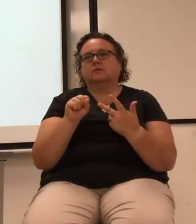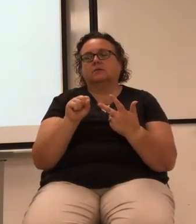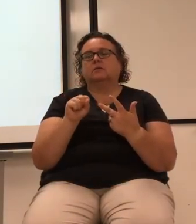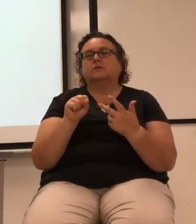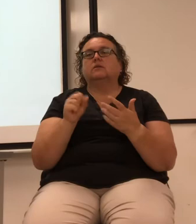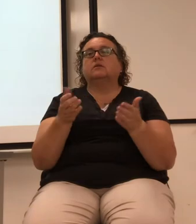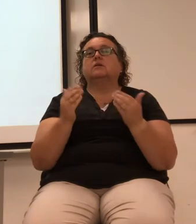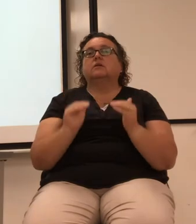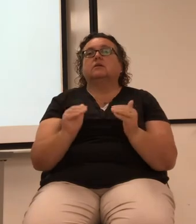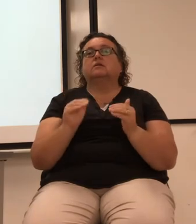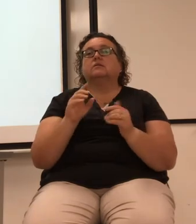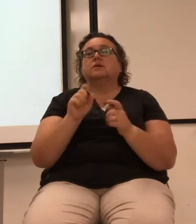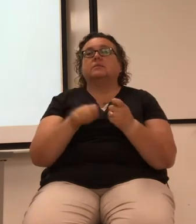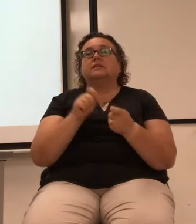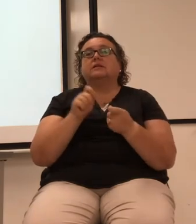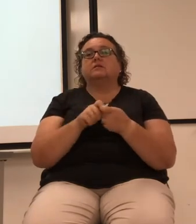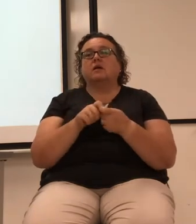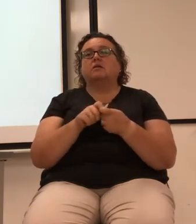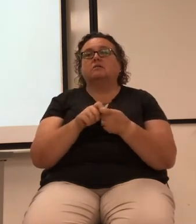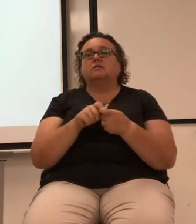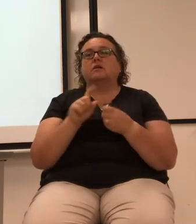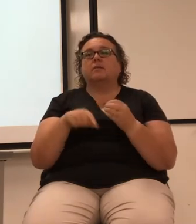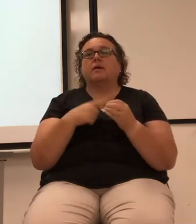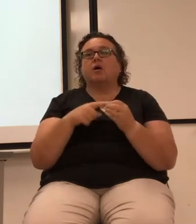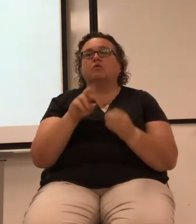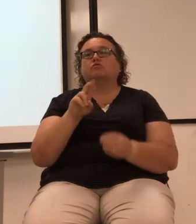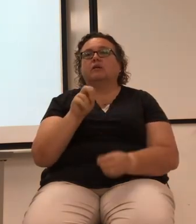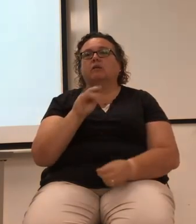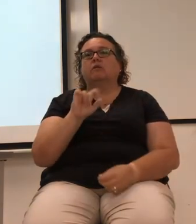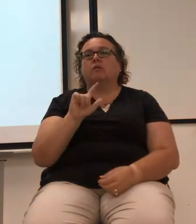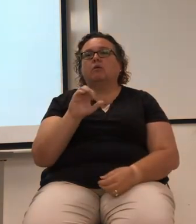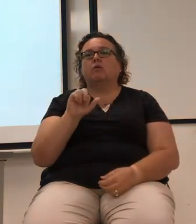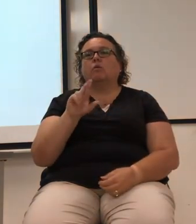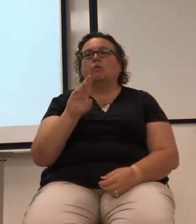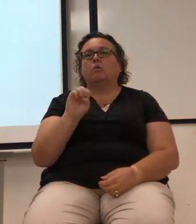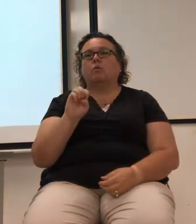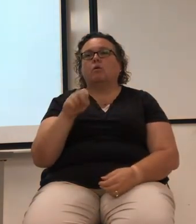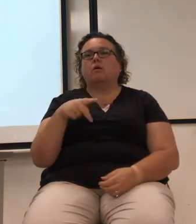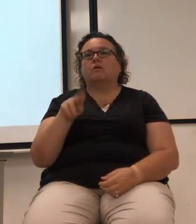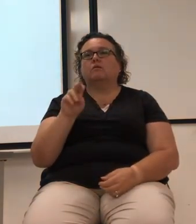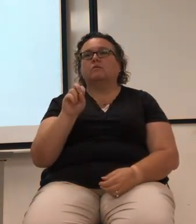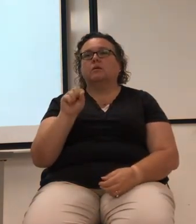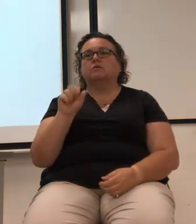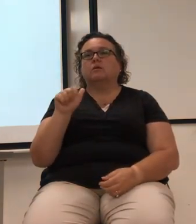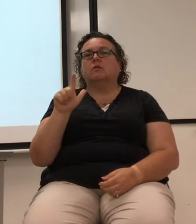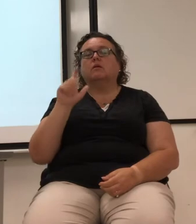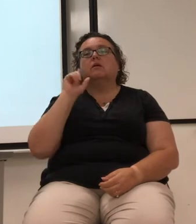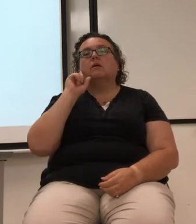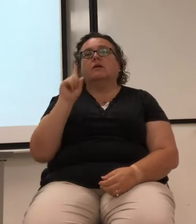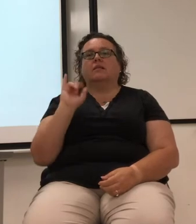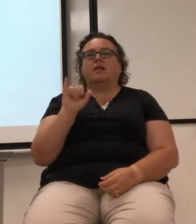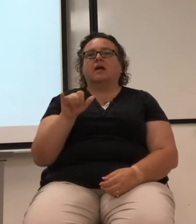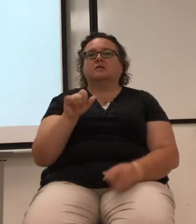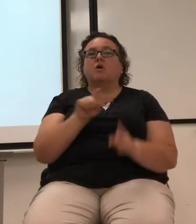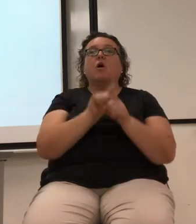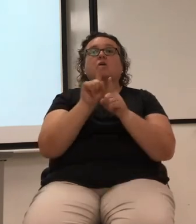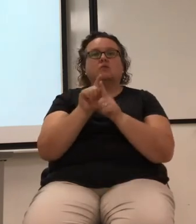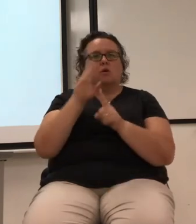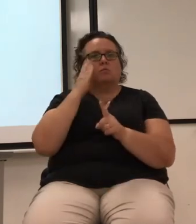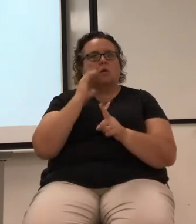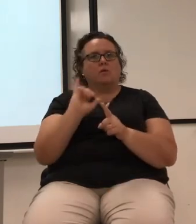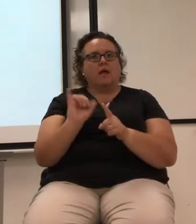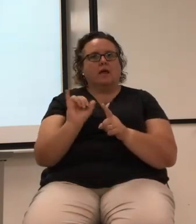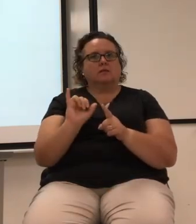Now here's some details about the renal corpuscle. I mentioned the Bowman's capsule and the glomerulus. That is also known